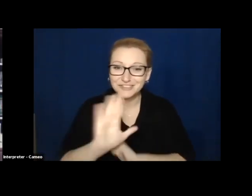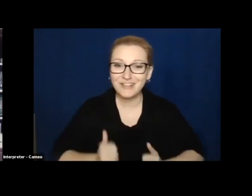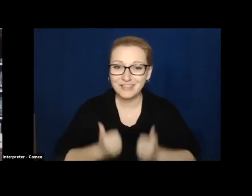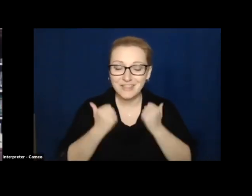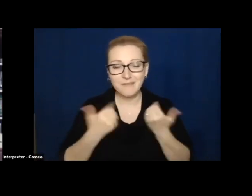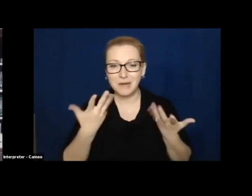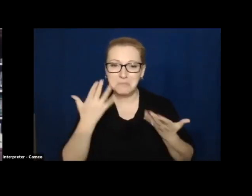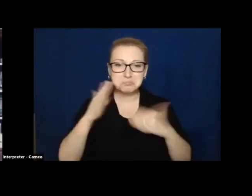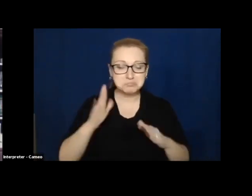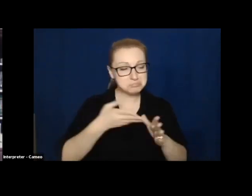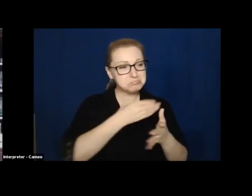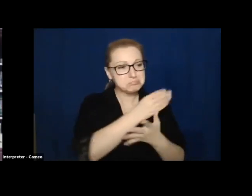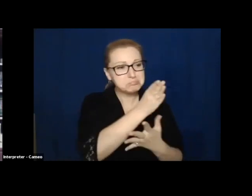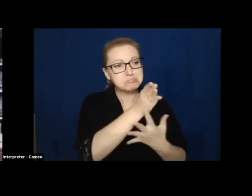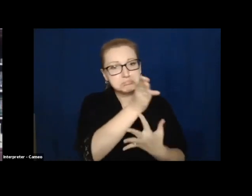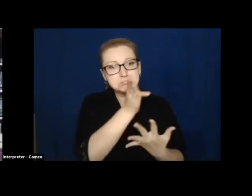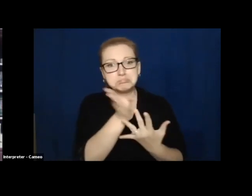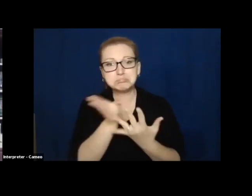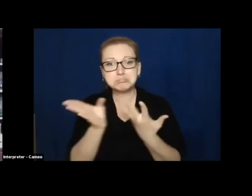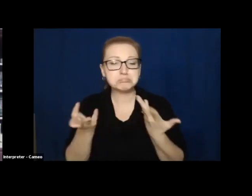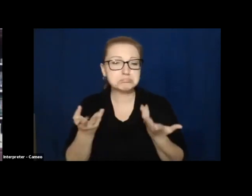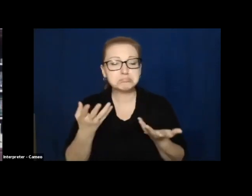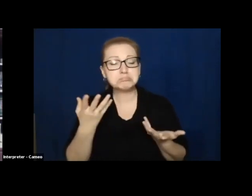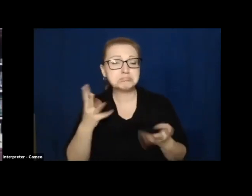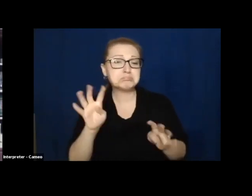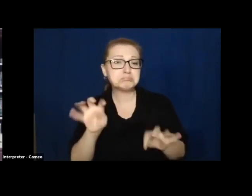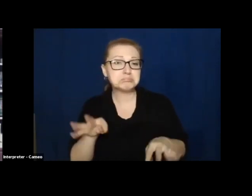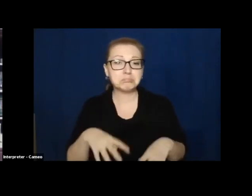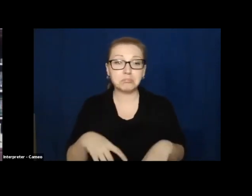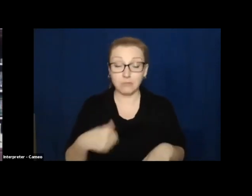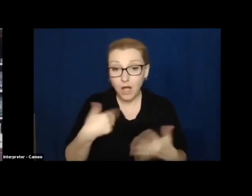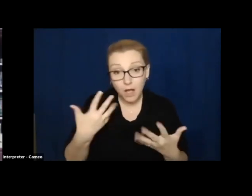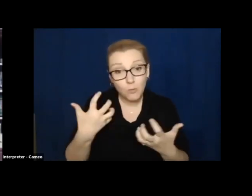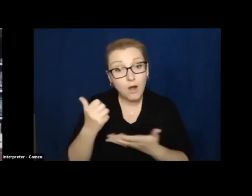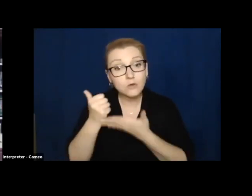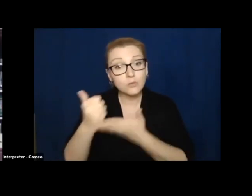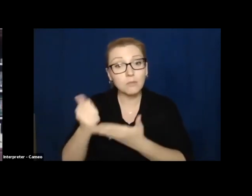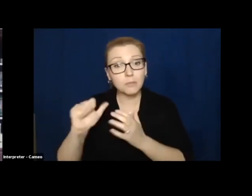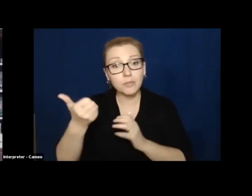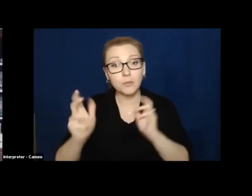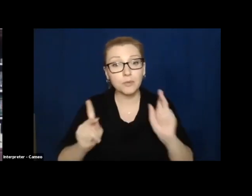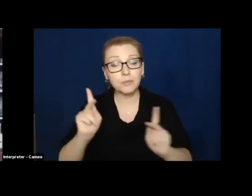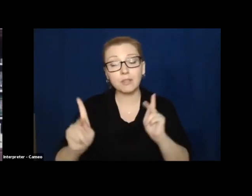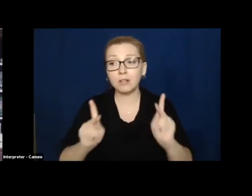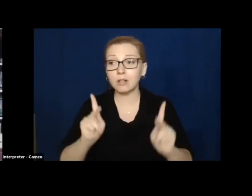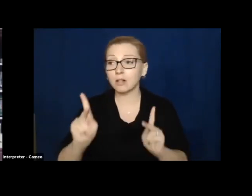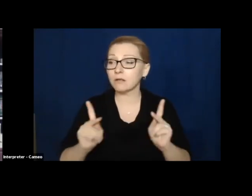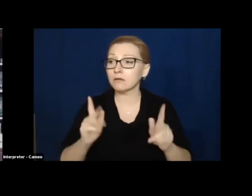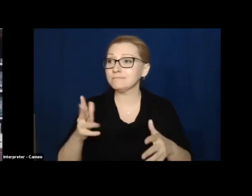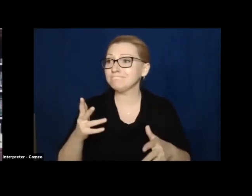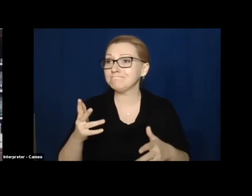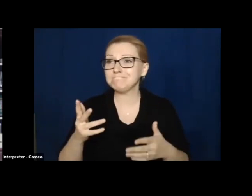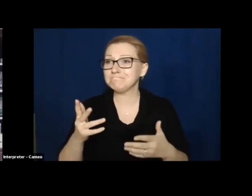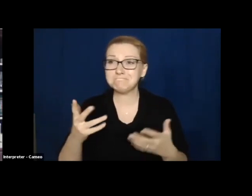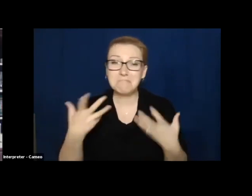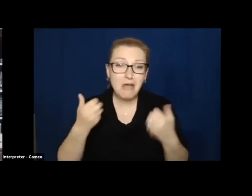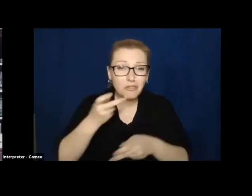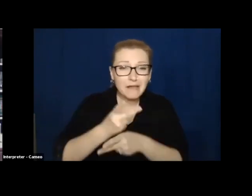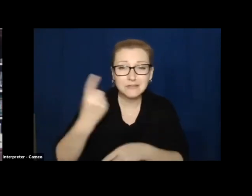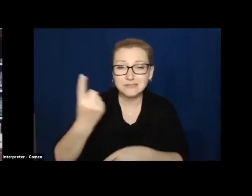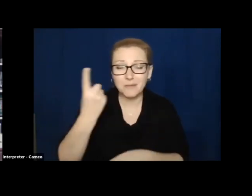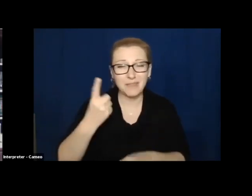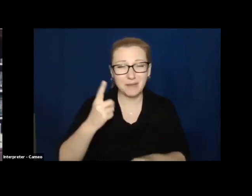to go down. I'd always wanted to be able to help others in some kind of a healthcare setting, but I